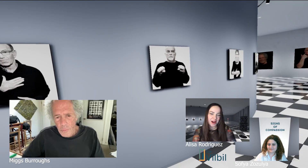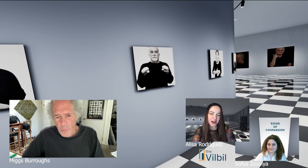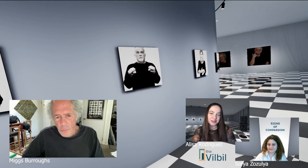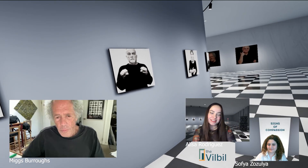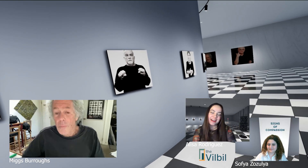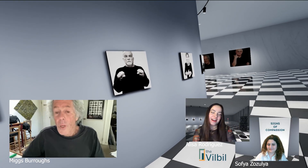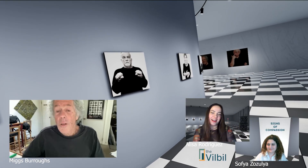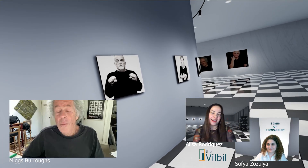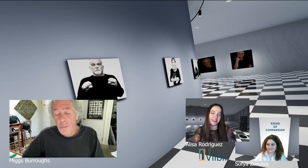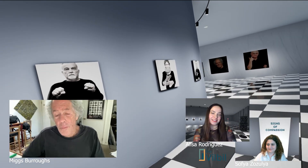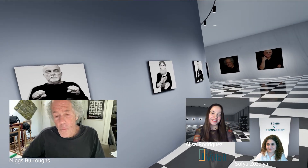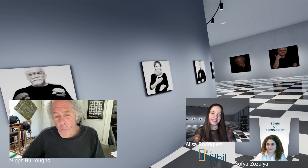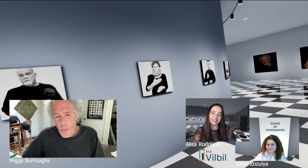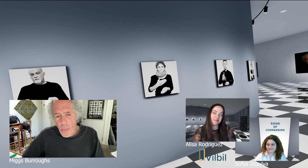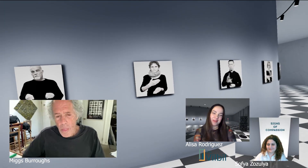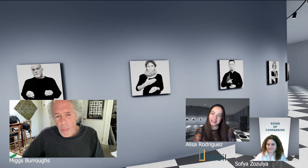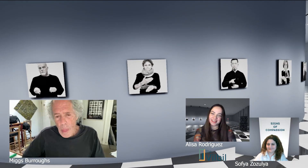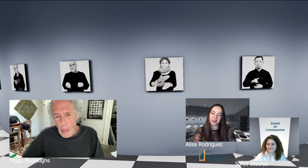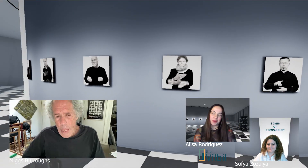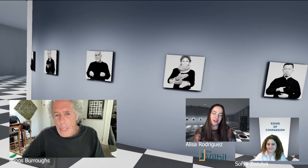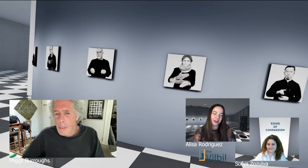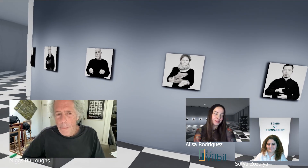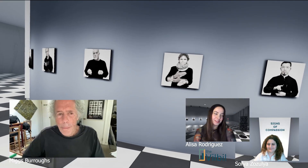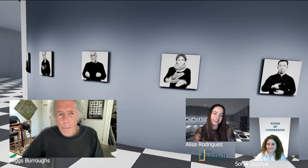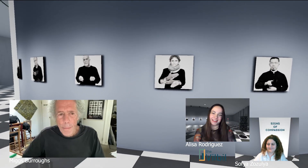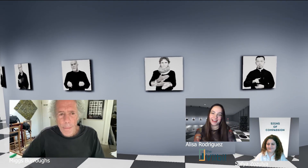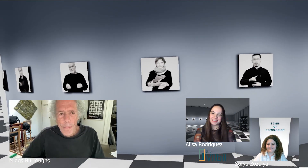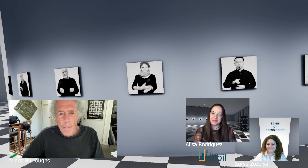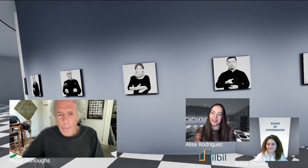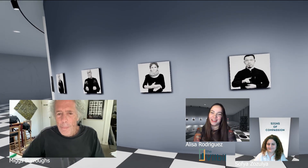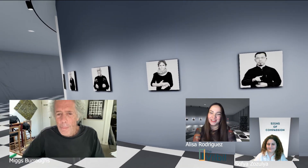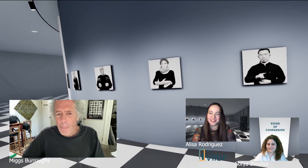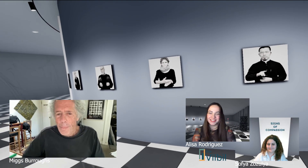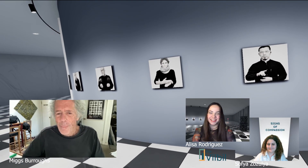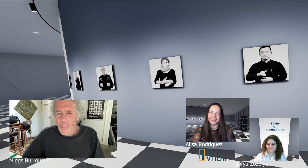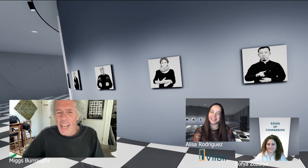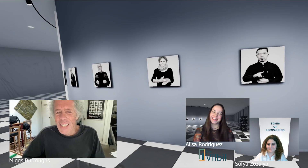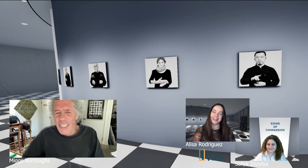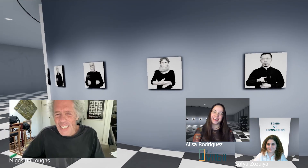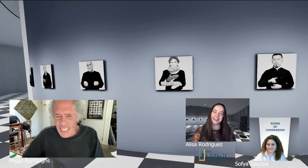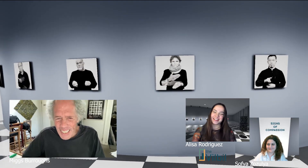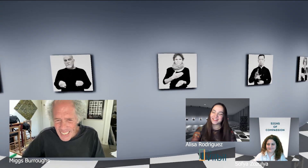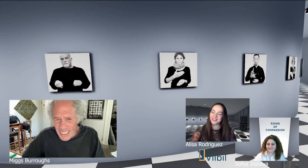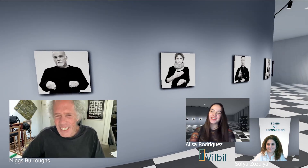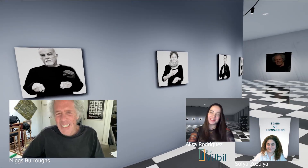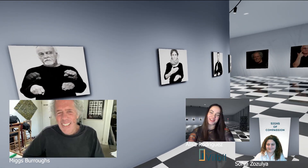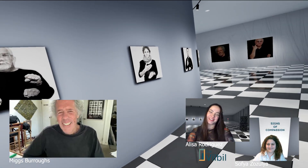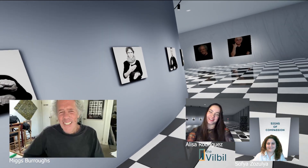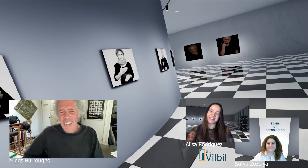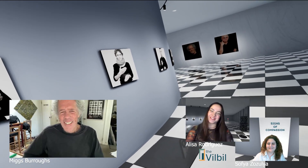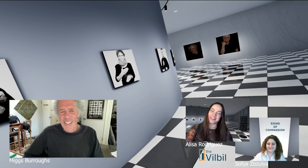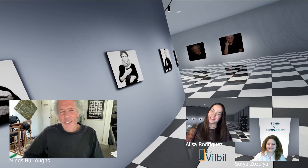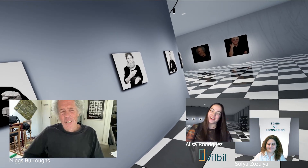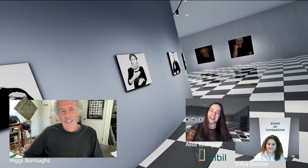background, and it's amazing. Well, I could study anatomy using this. Yeah. So it's really, really